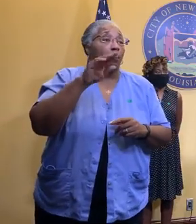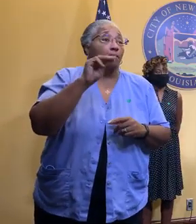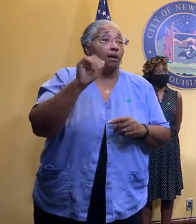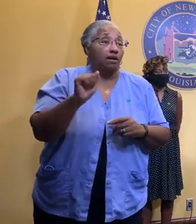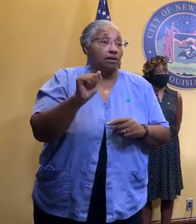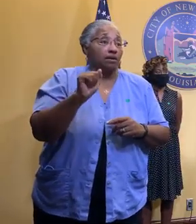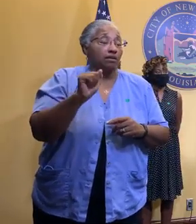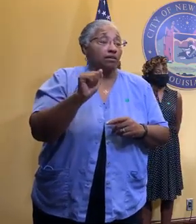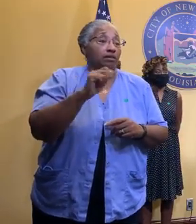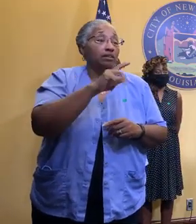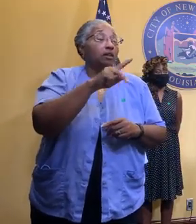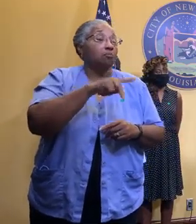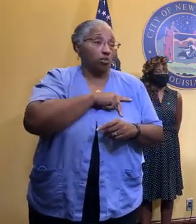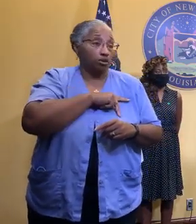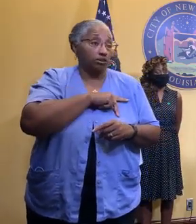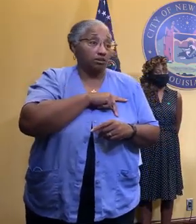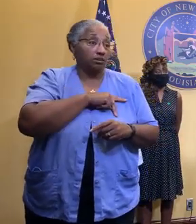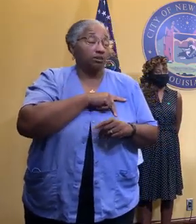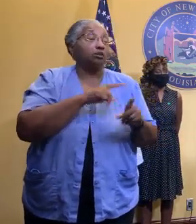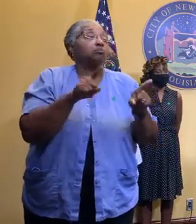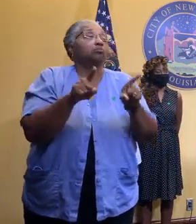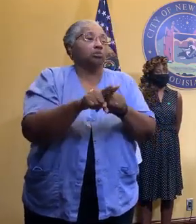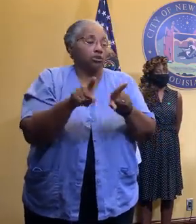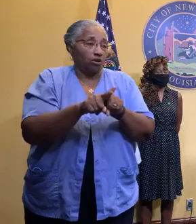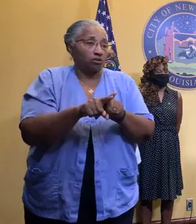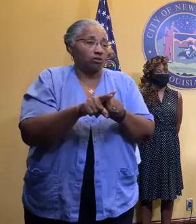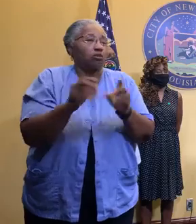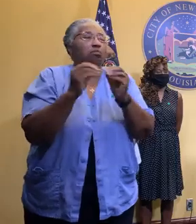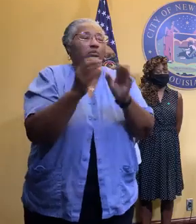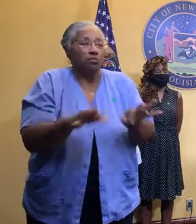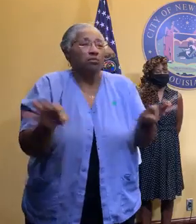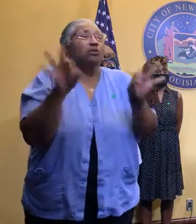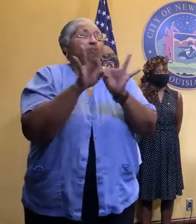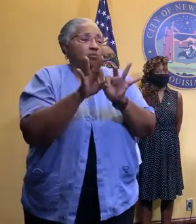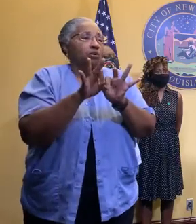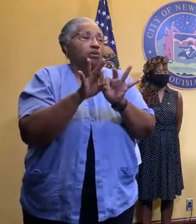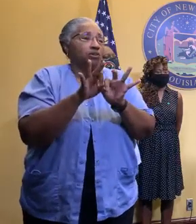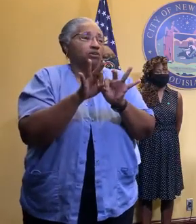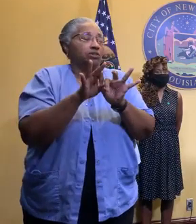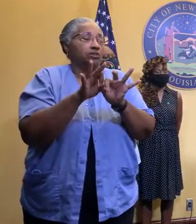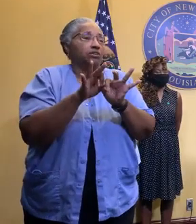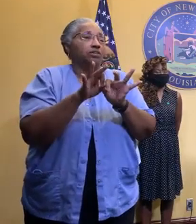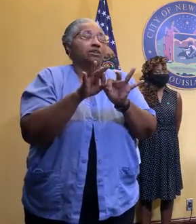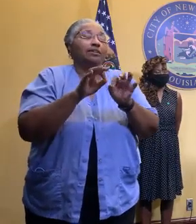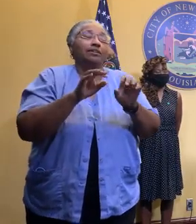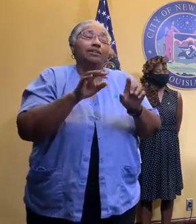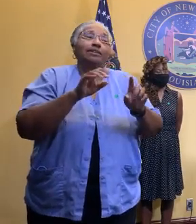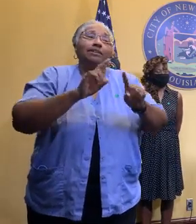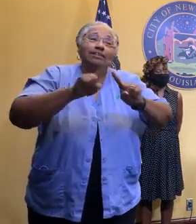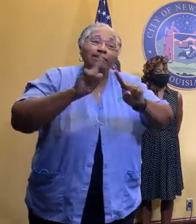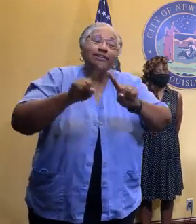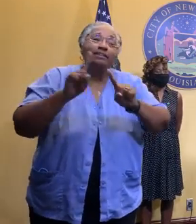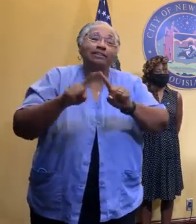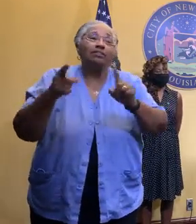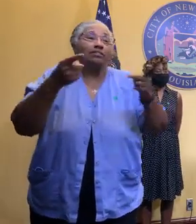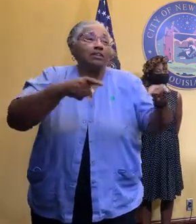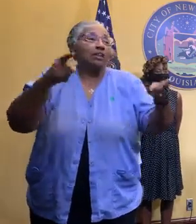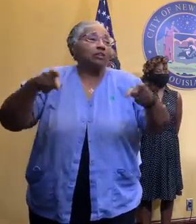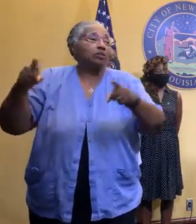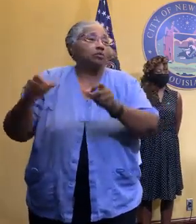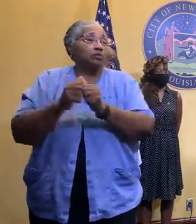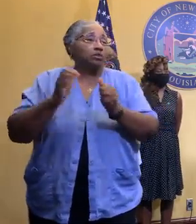personally, but more importantly, to the trauma that I know that the children in our community are experiencing on a